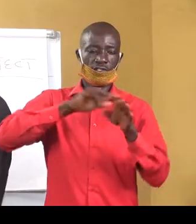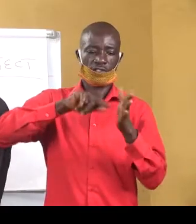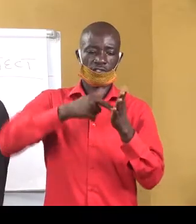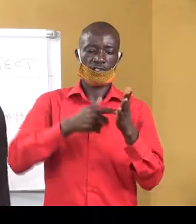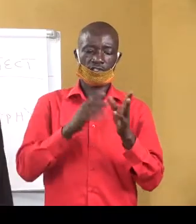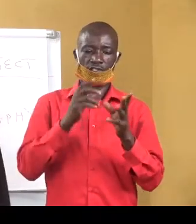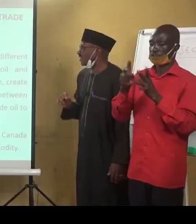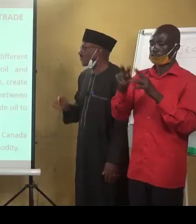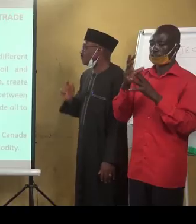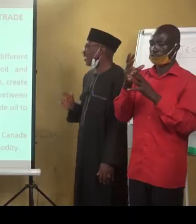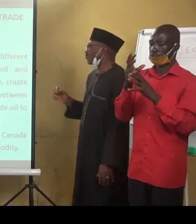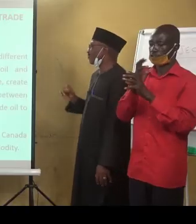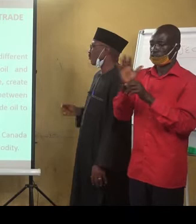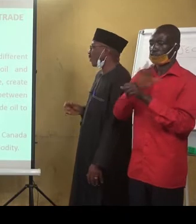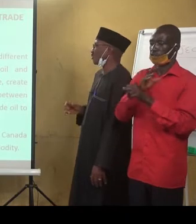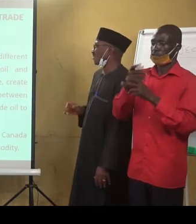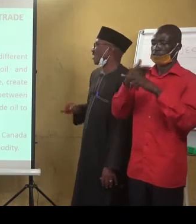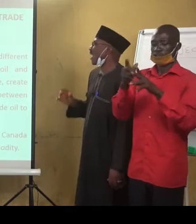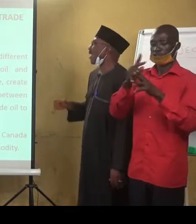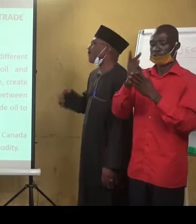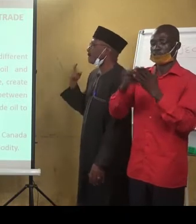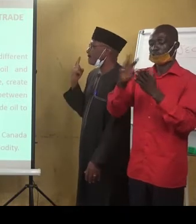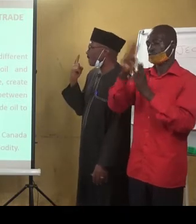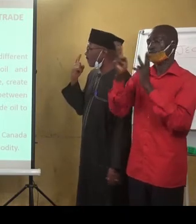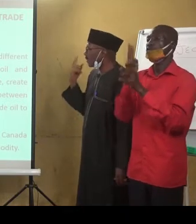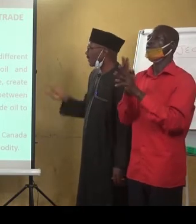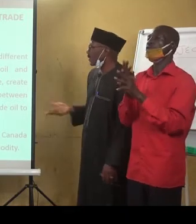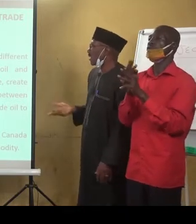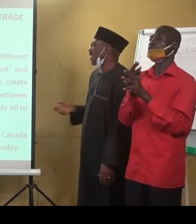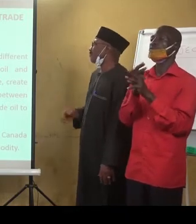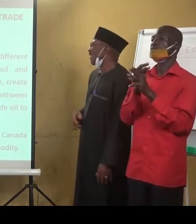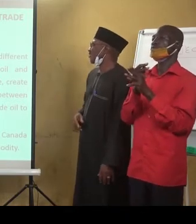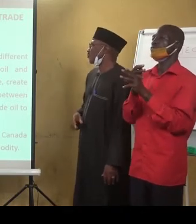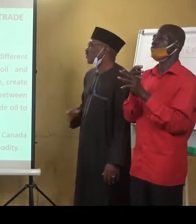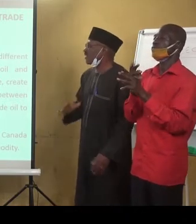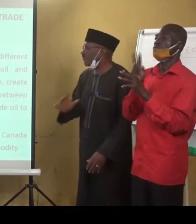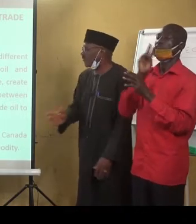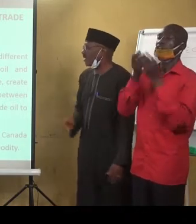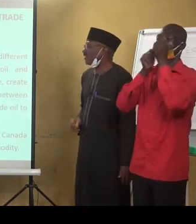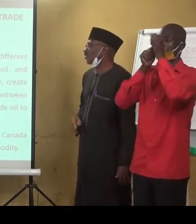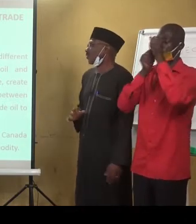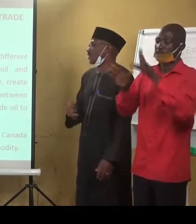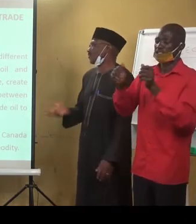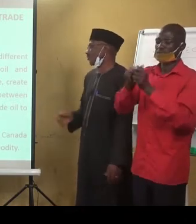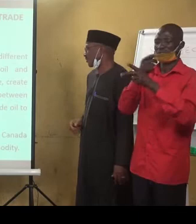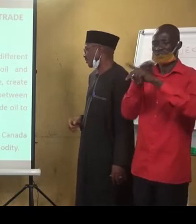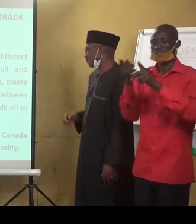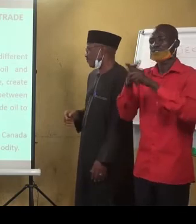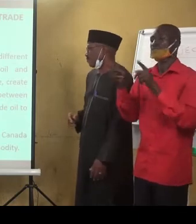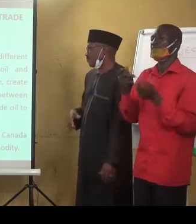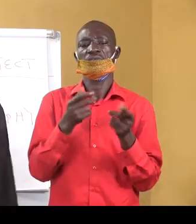carefully, different parts of the world are blessed with different natural